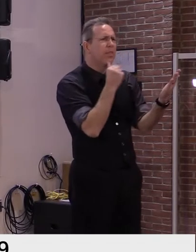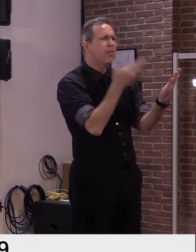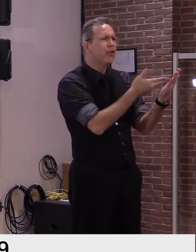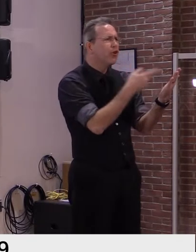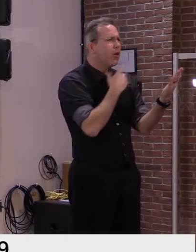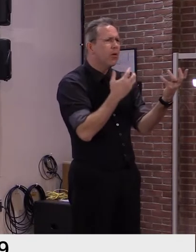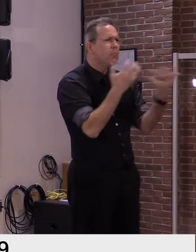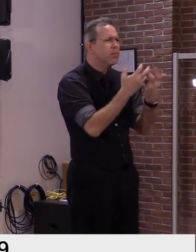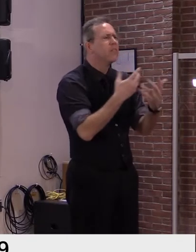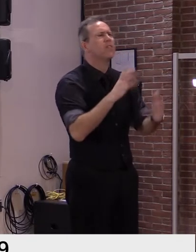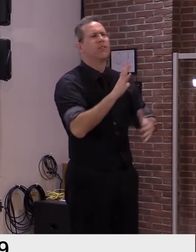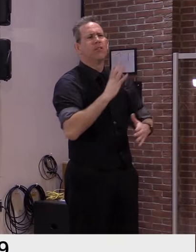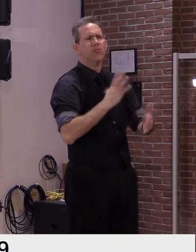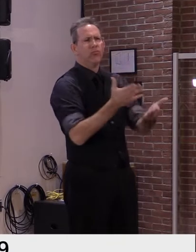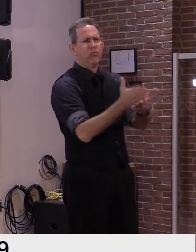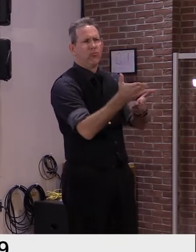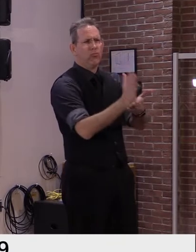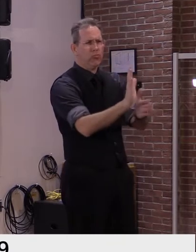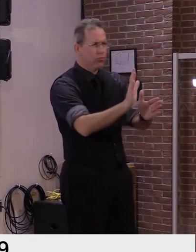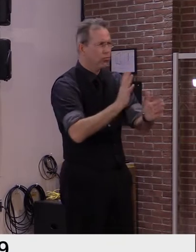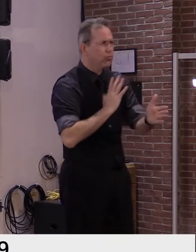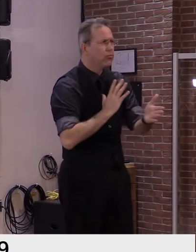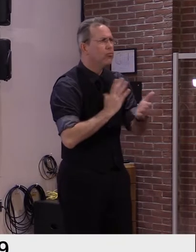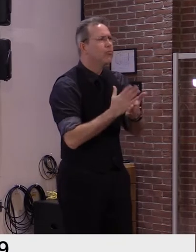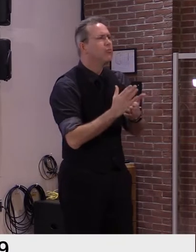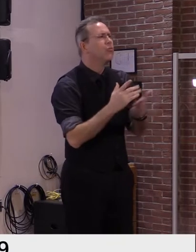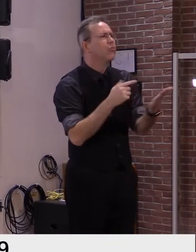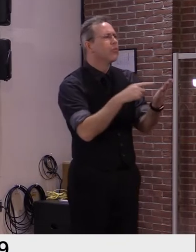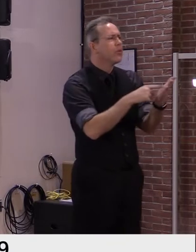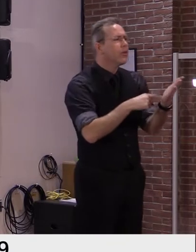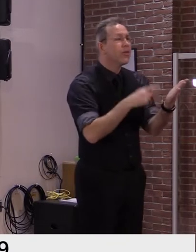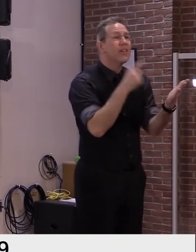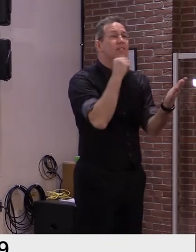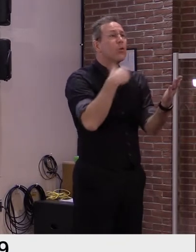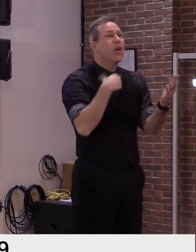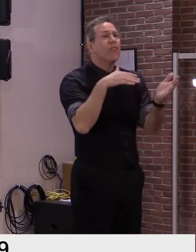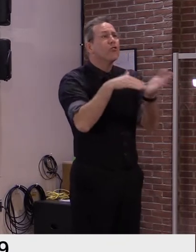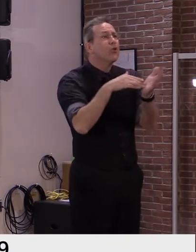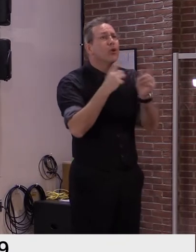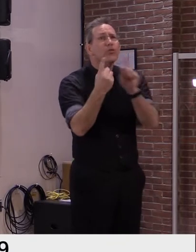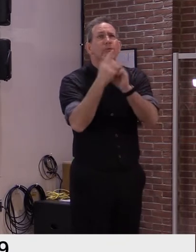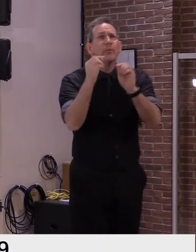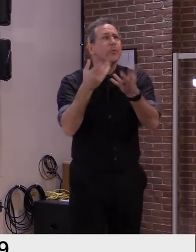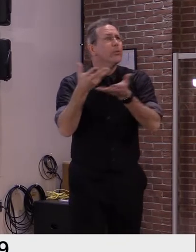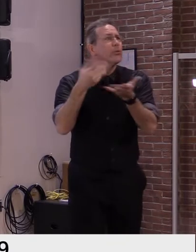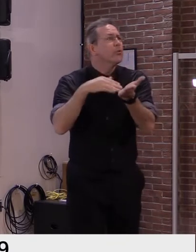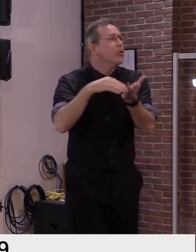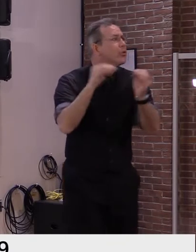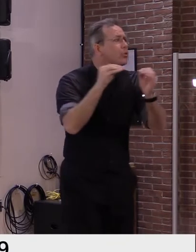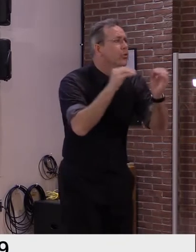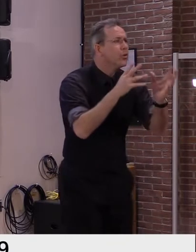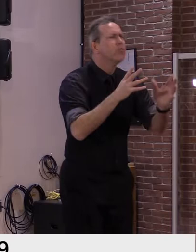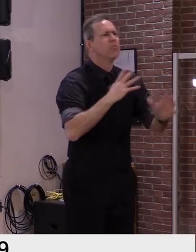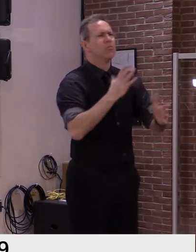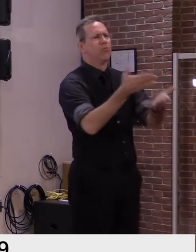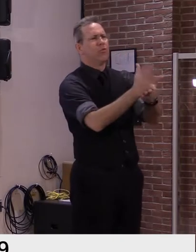provided to confirm your eligibility, either through medical records or by contacting your